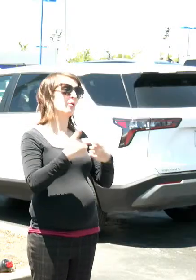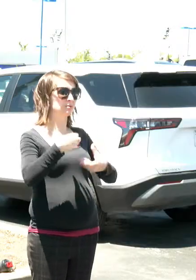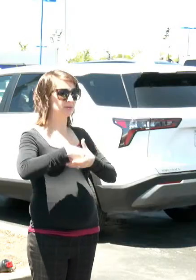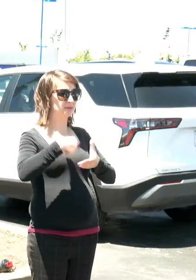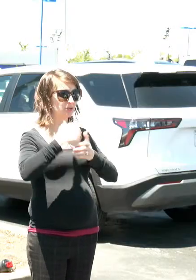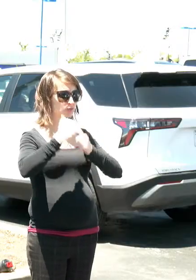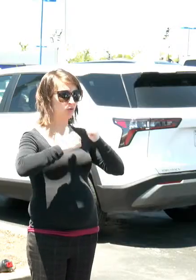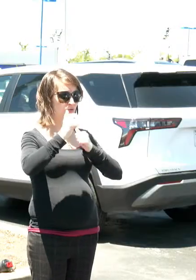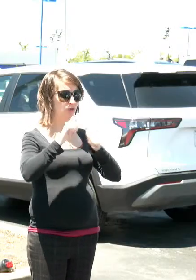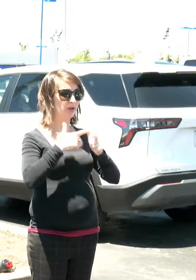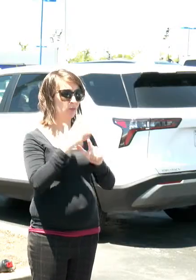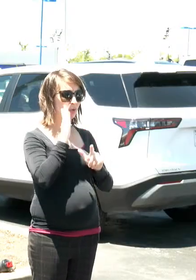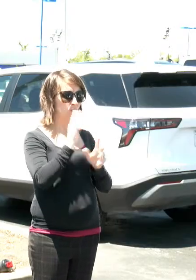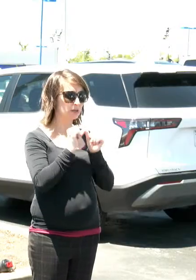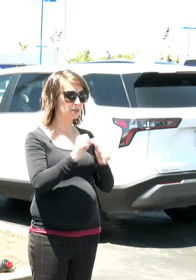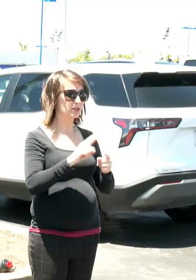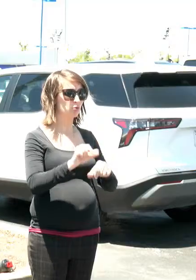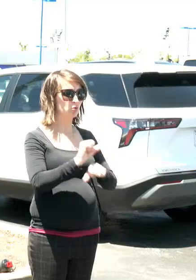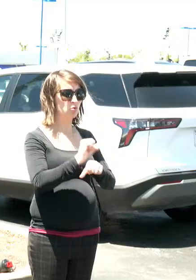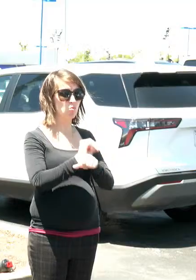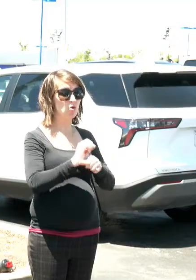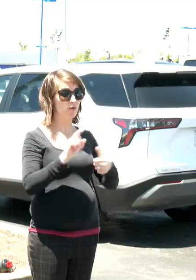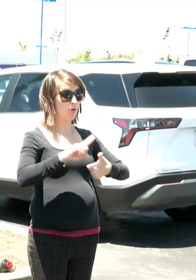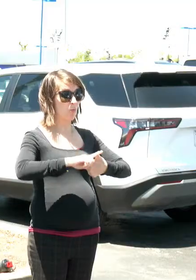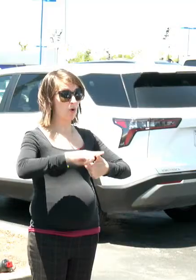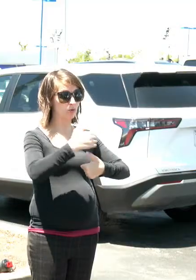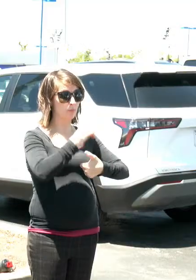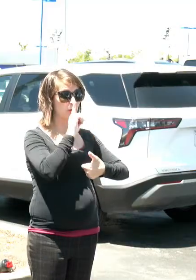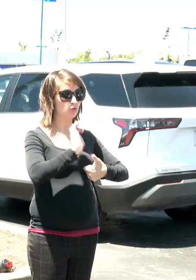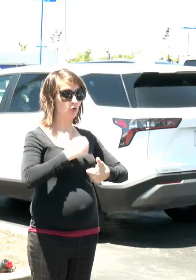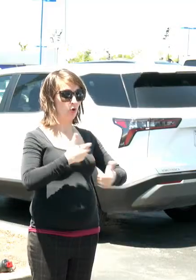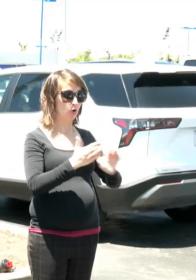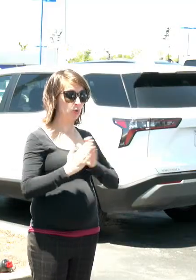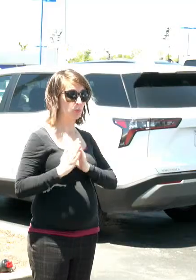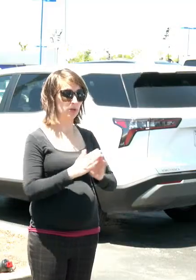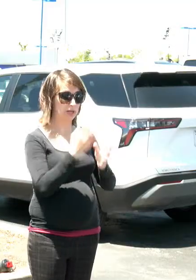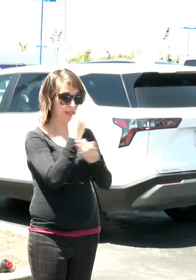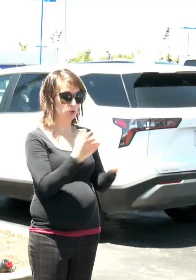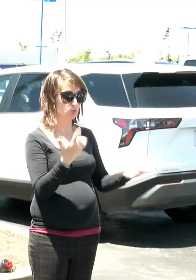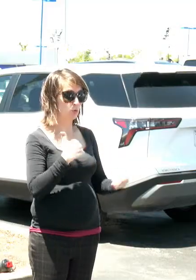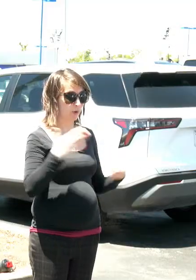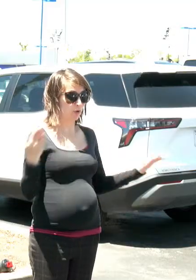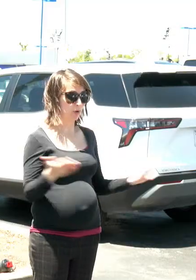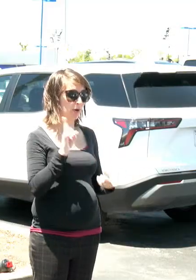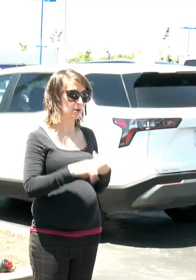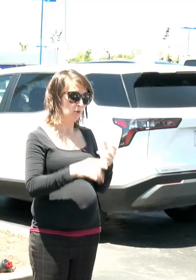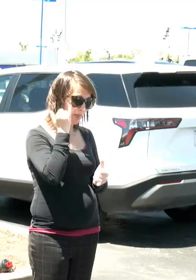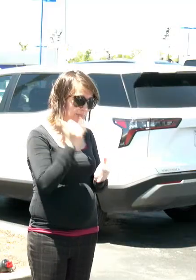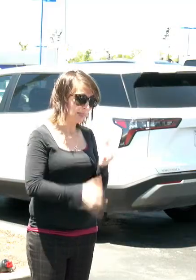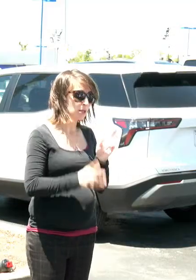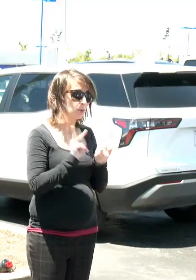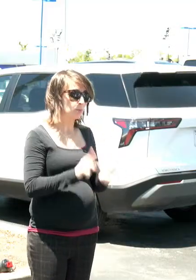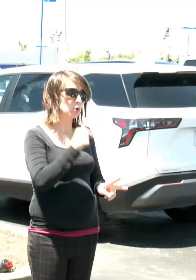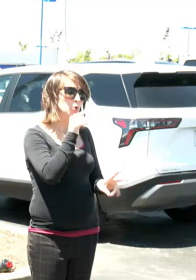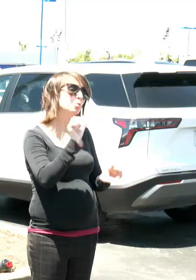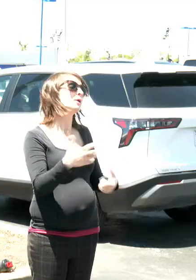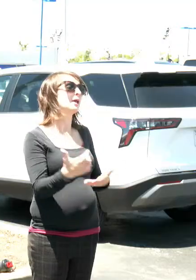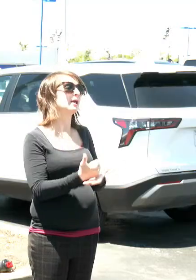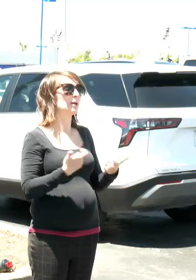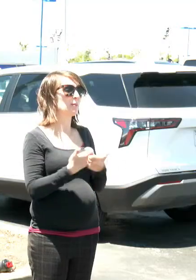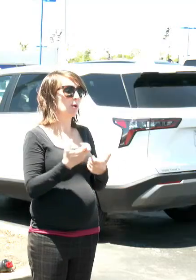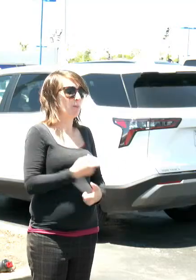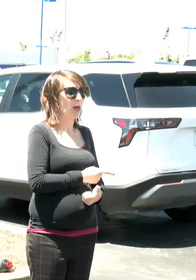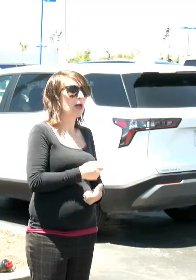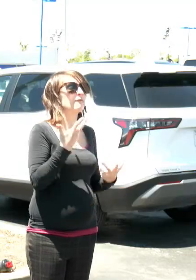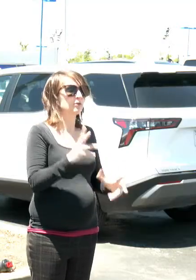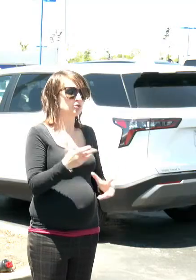we'll continue to work. We want to assure the community that we will be here until the last restorable customer is restored.